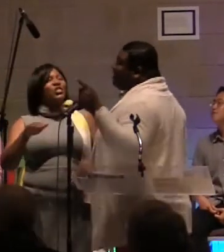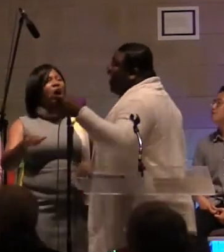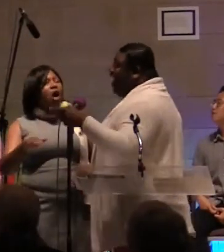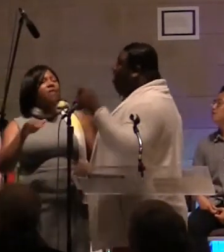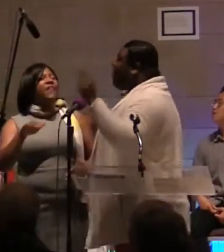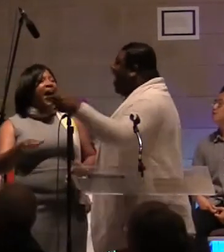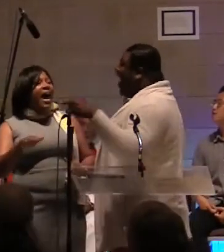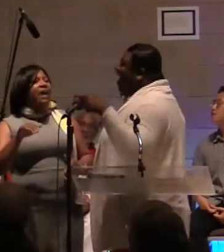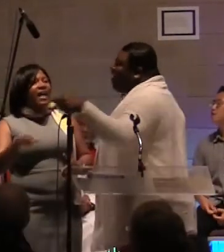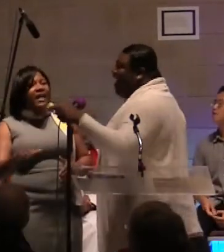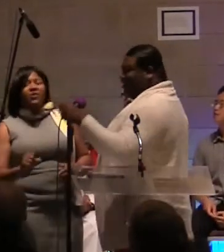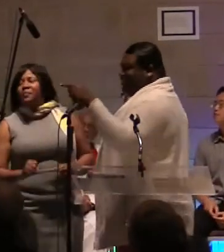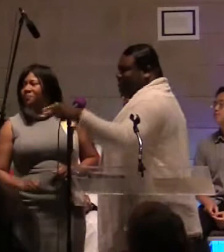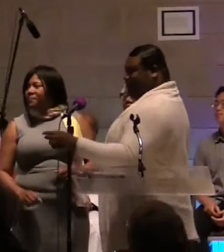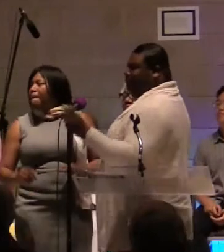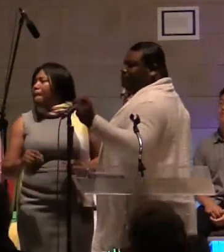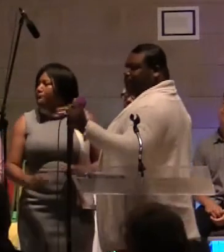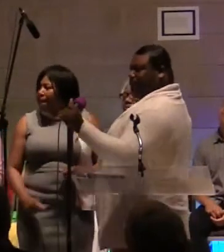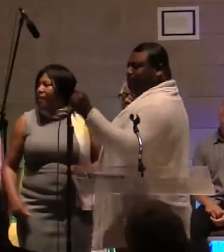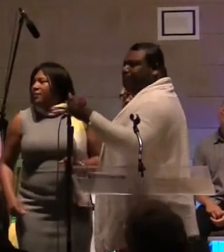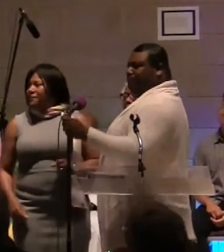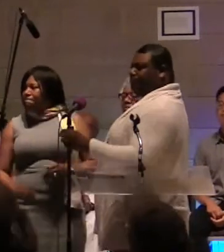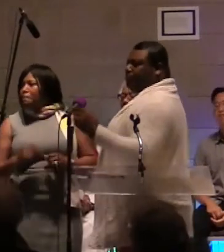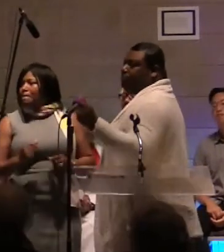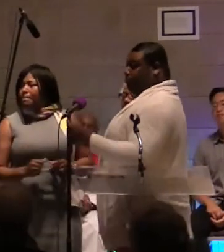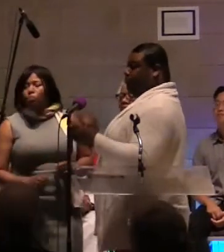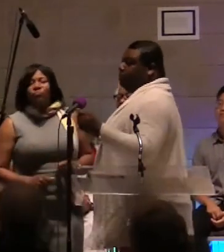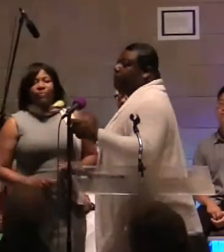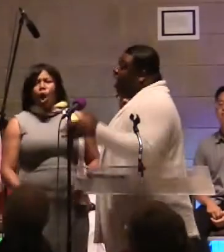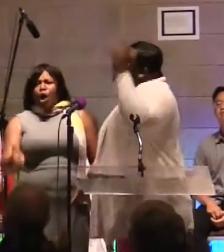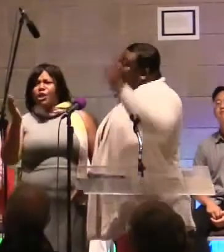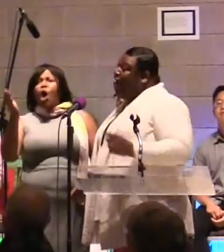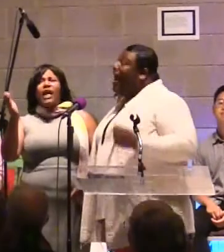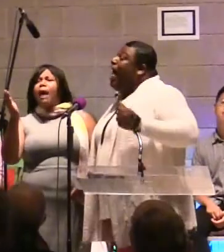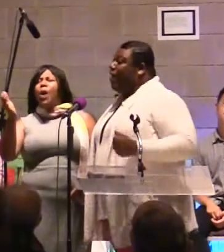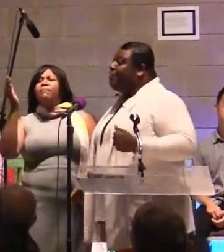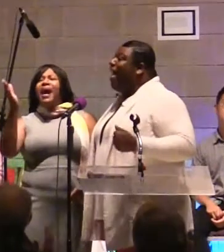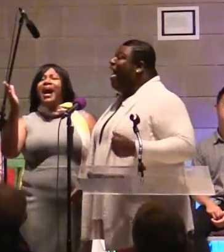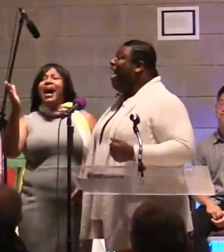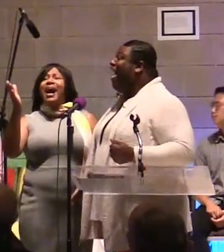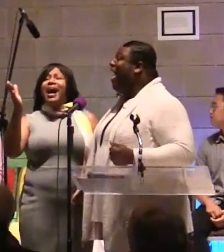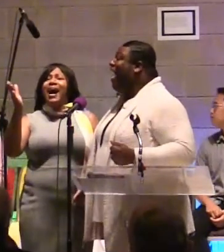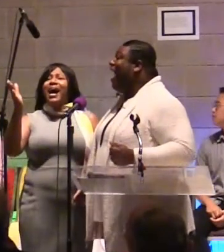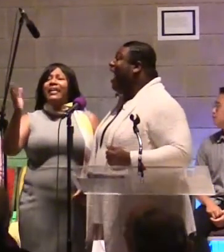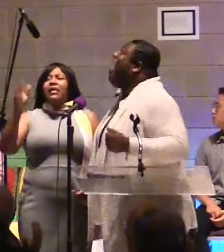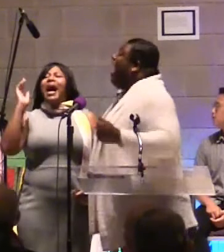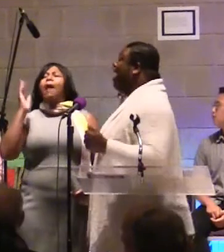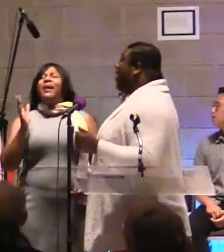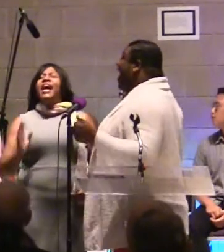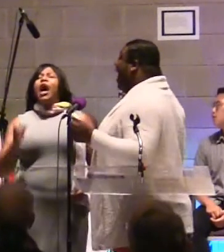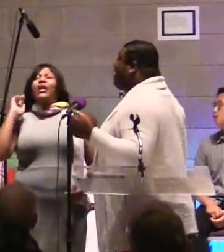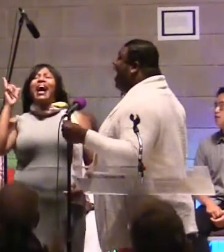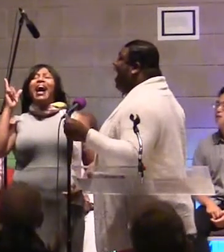I survived it. So come what may. So come what may.